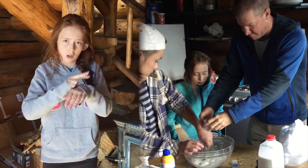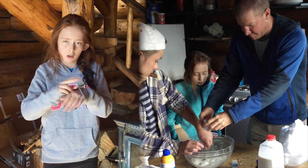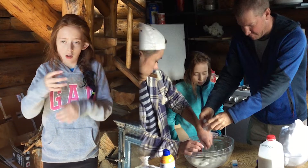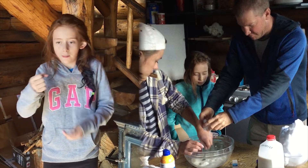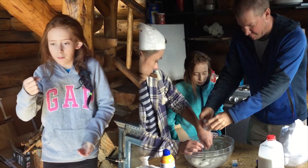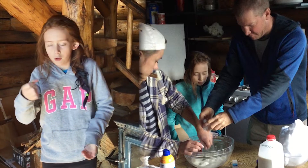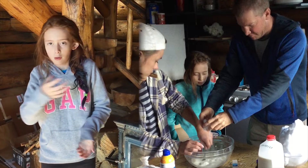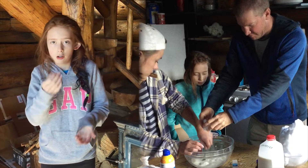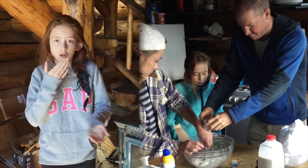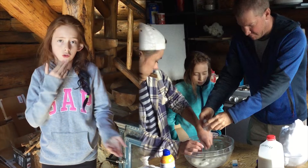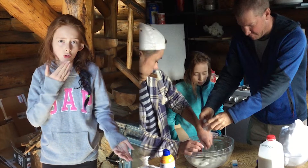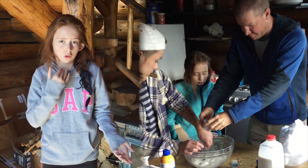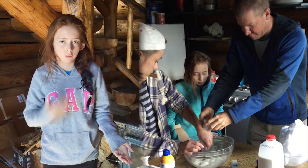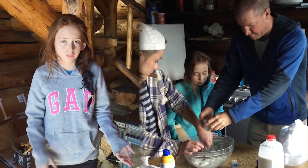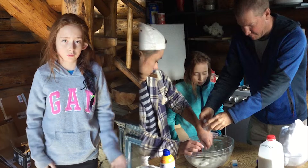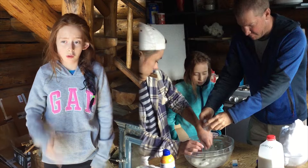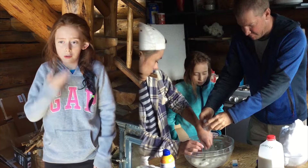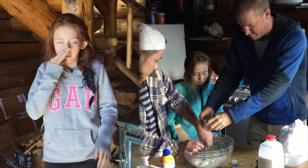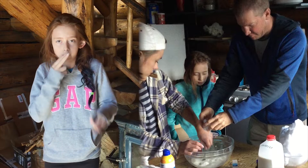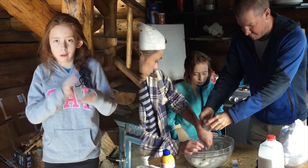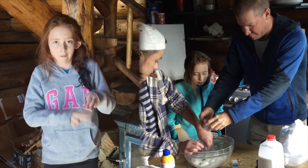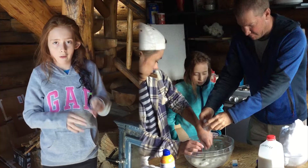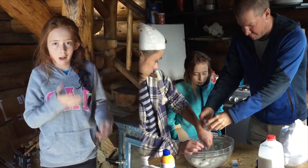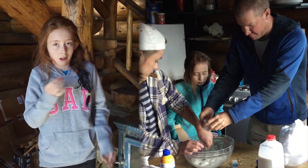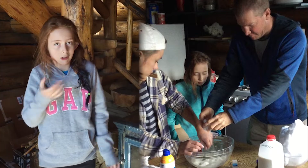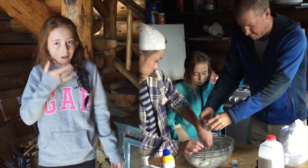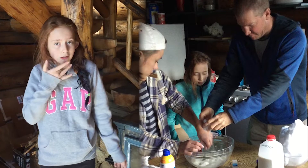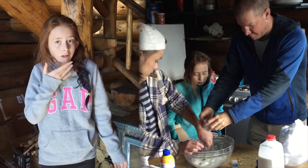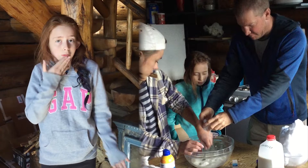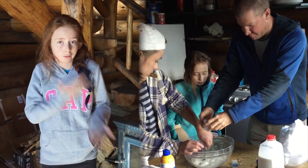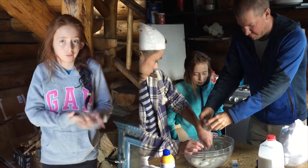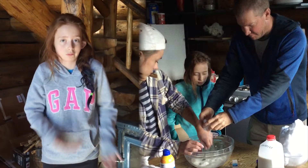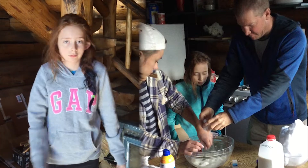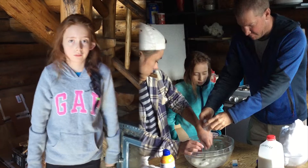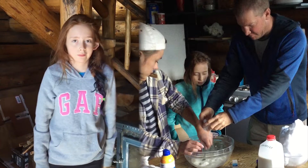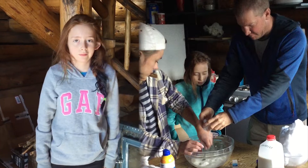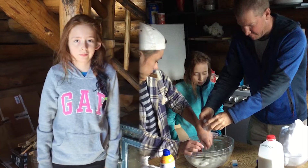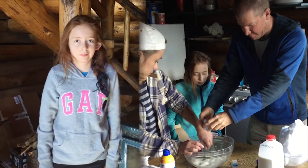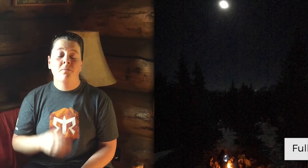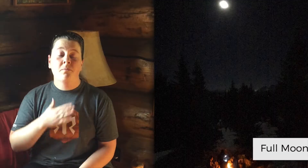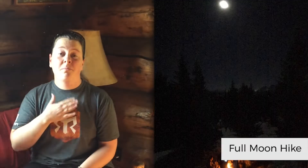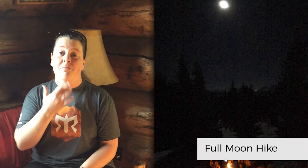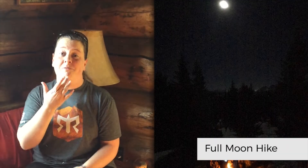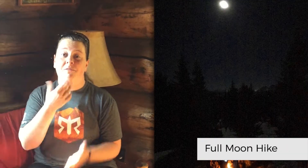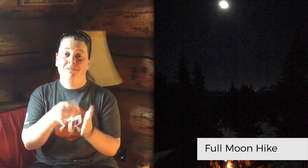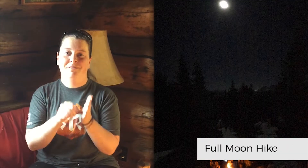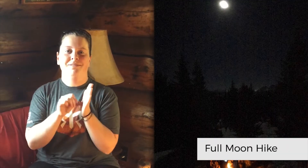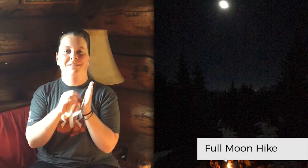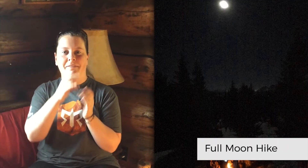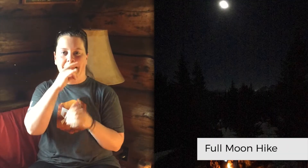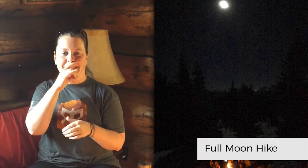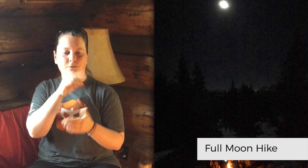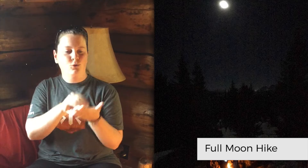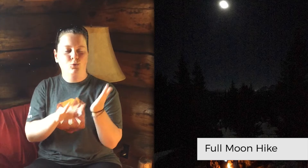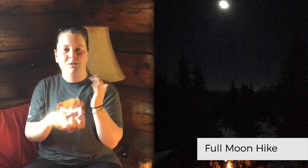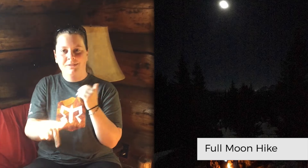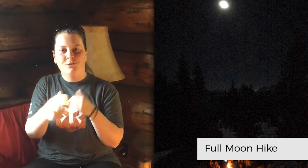vanilla, milk, and sugar. Tasted really good. It was so fun. I was most impressed with the kids.